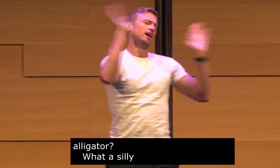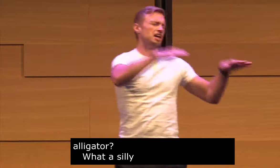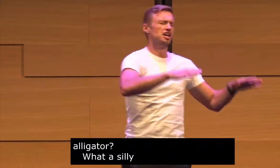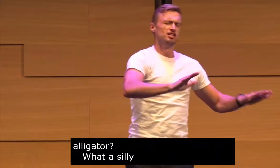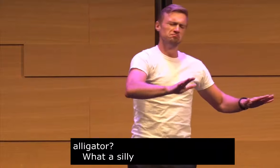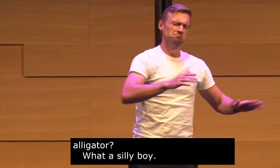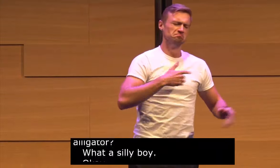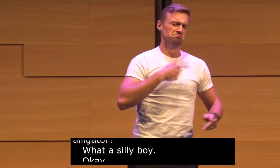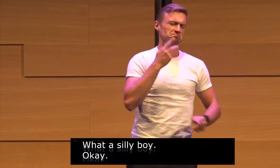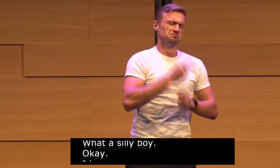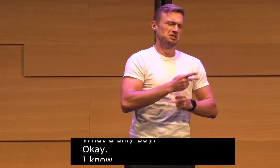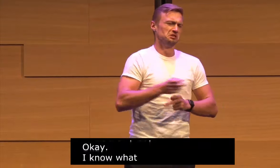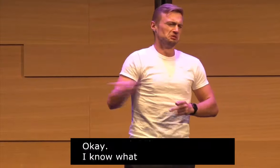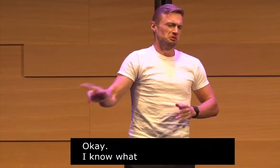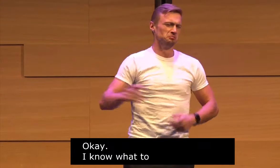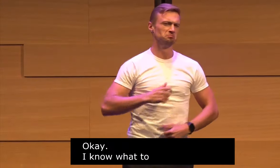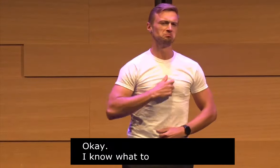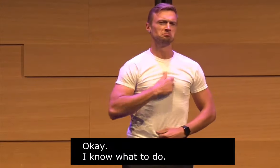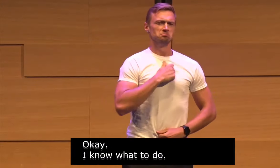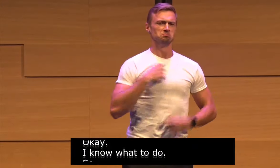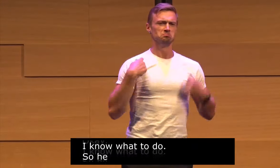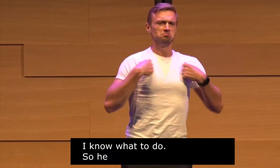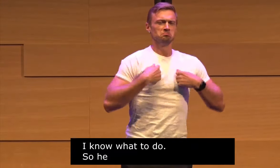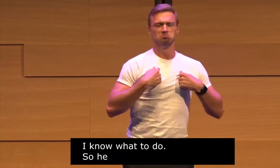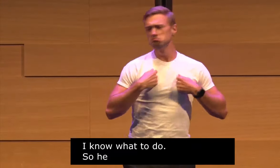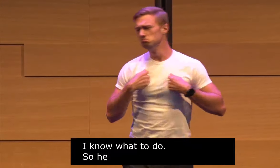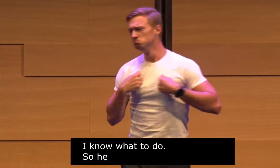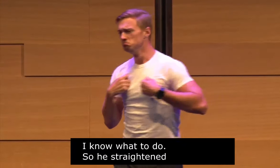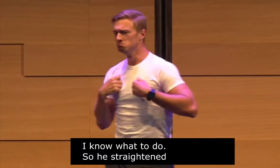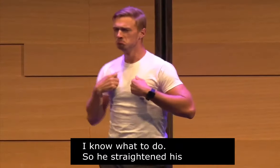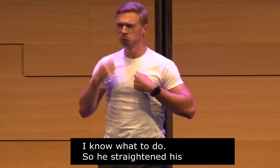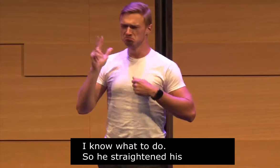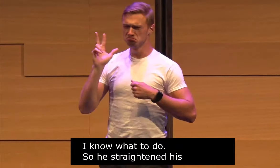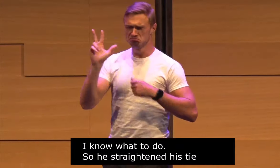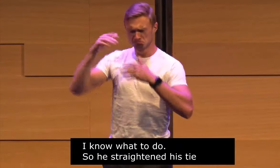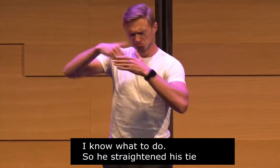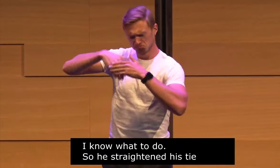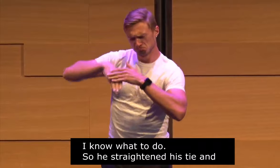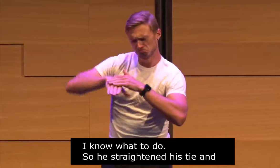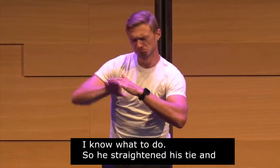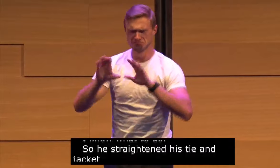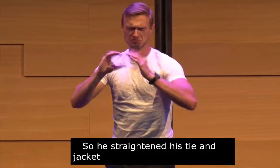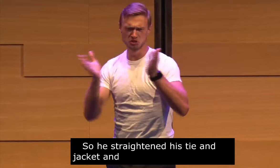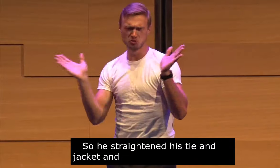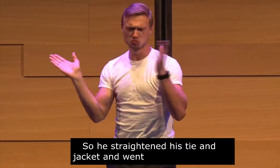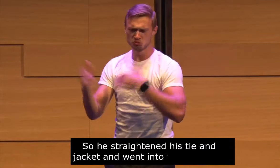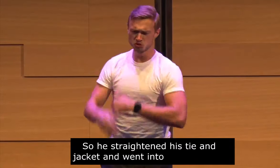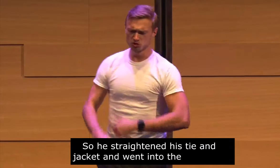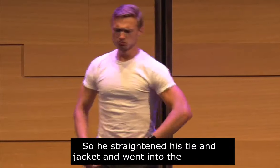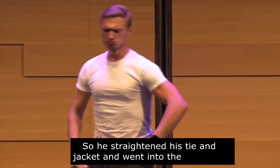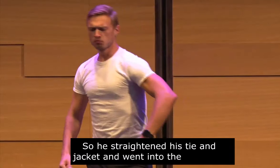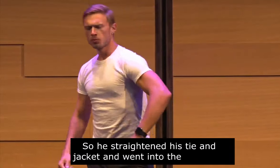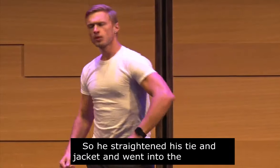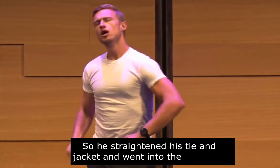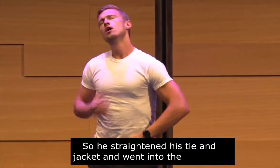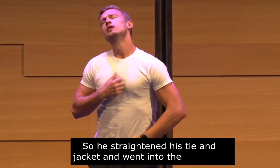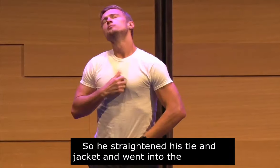silly boy. Okay, I know what to do. So he straightened his tie and jacket and went into the room.